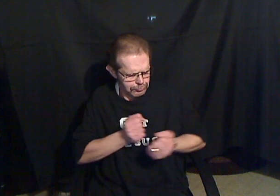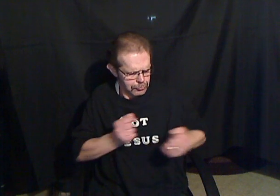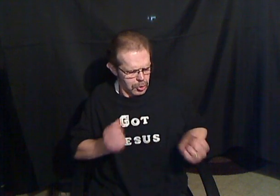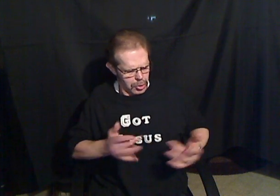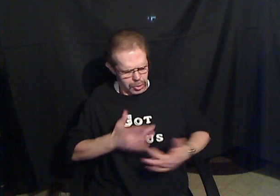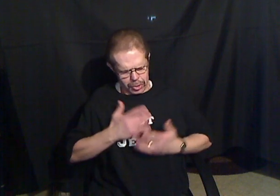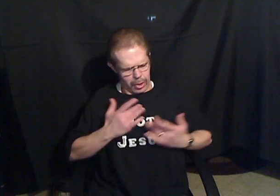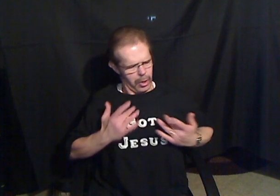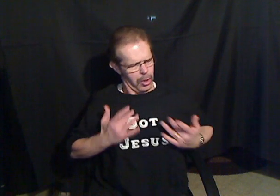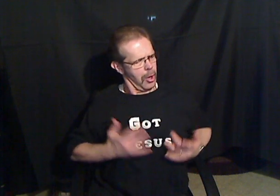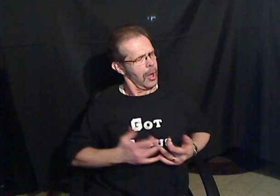Let's get started.